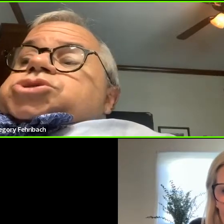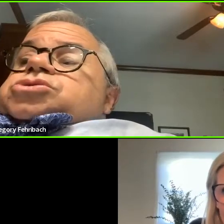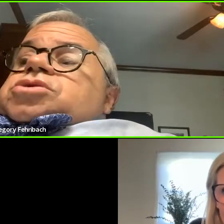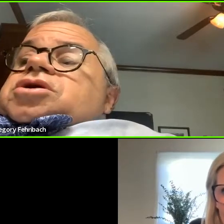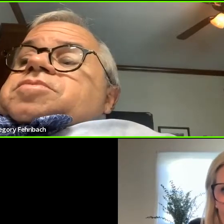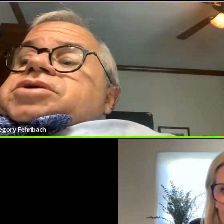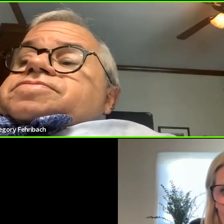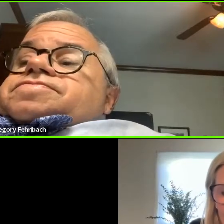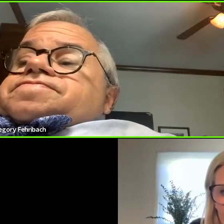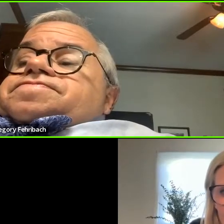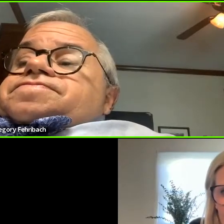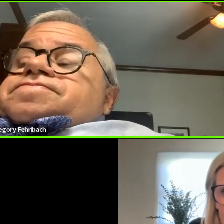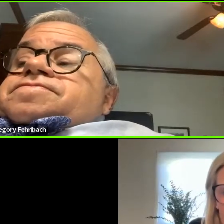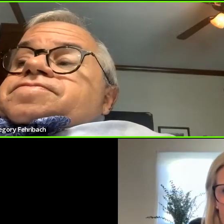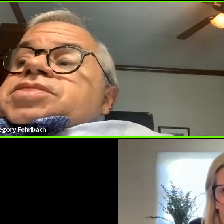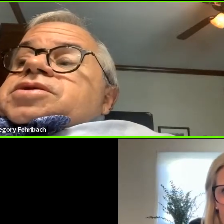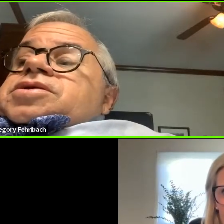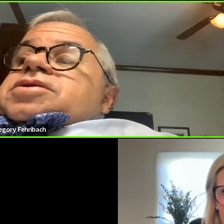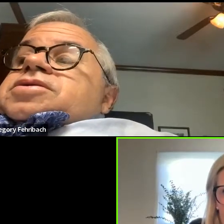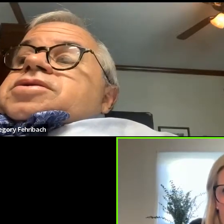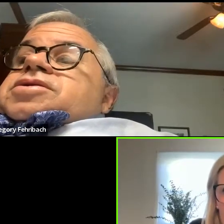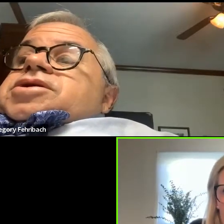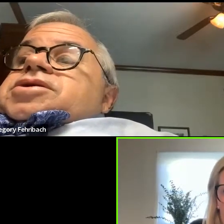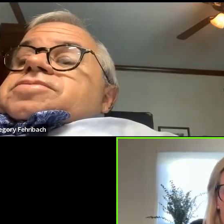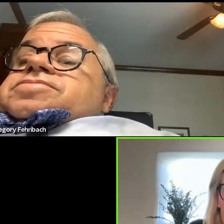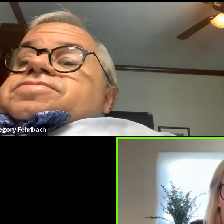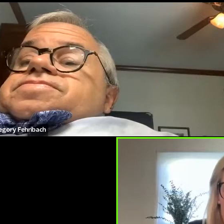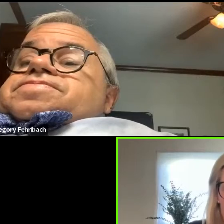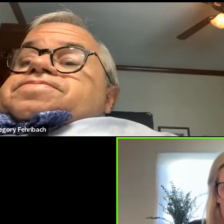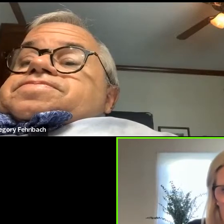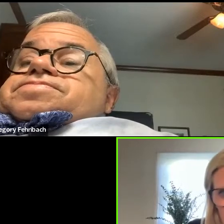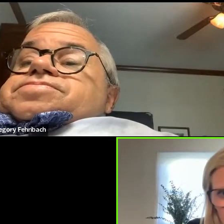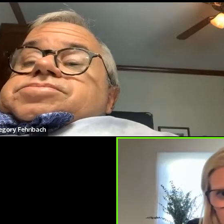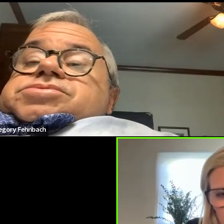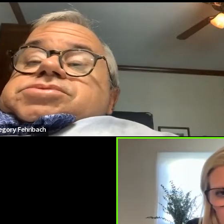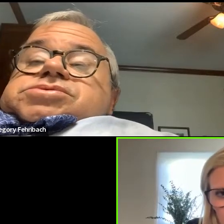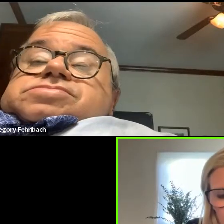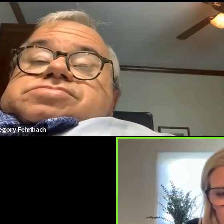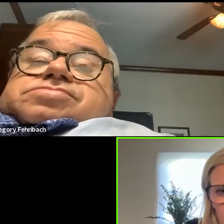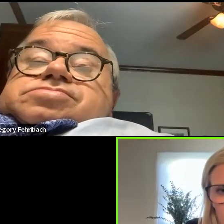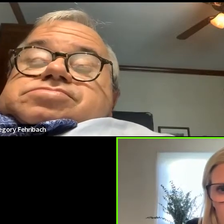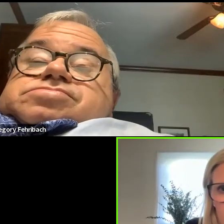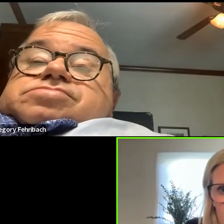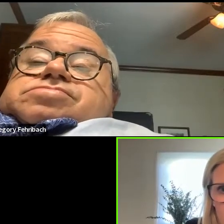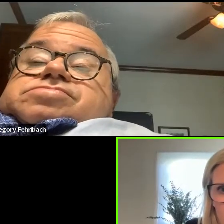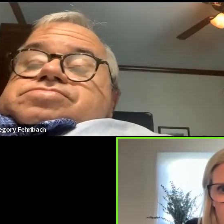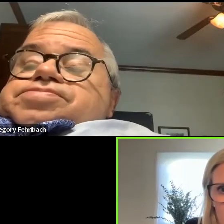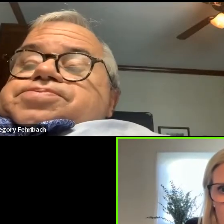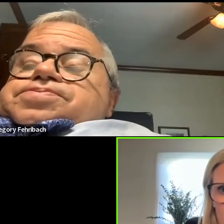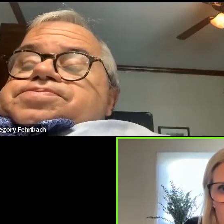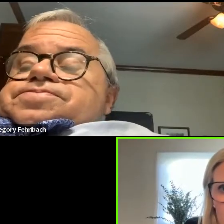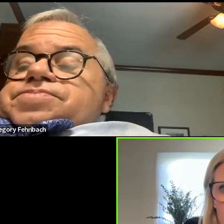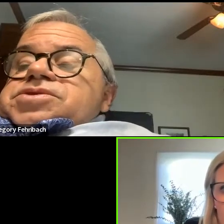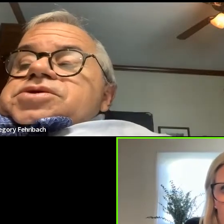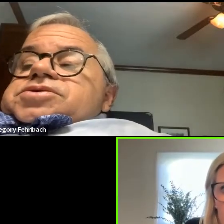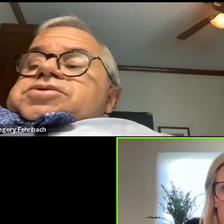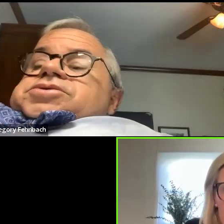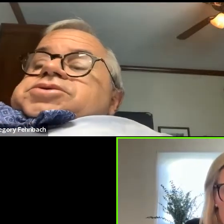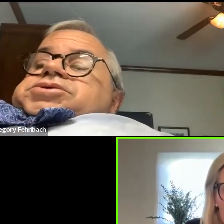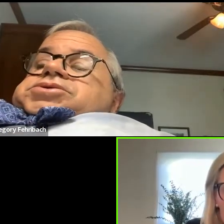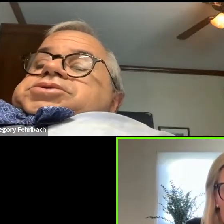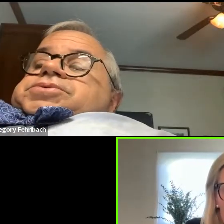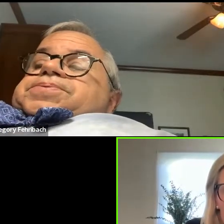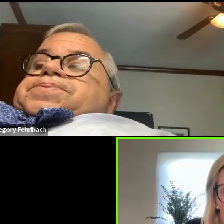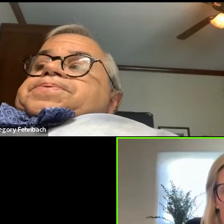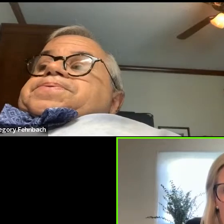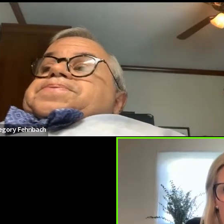have a question or comment? This is Bonnie. While people are thinking, I'll just say that I put a link to our dashboards into